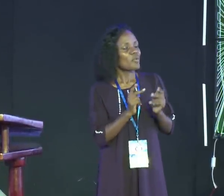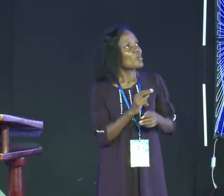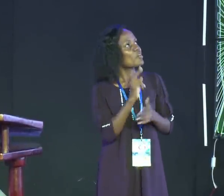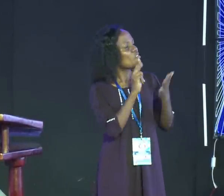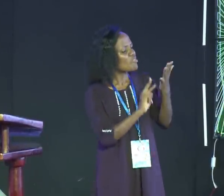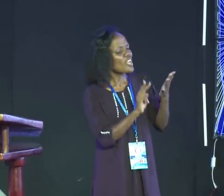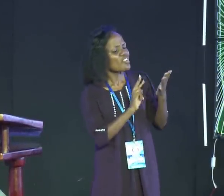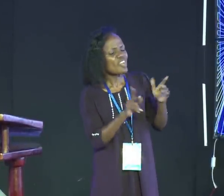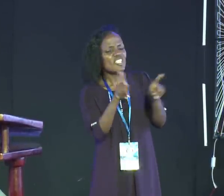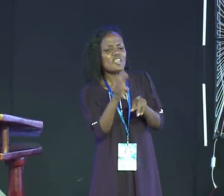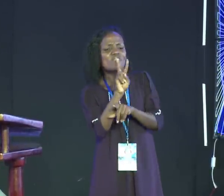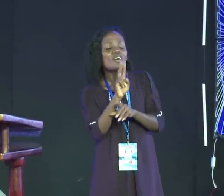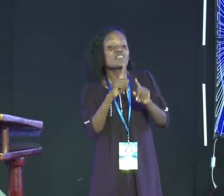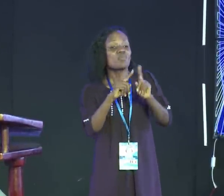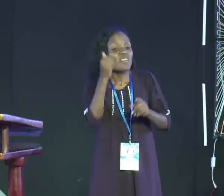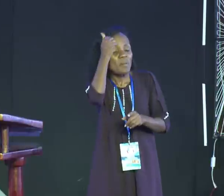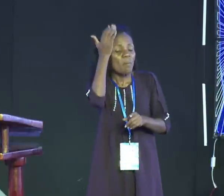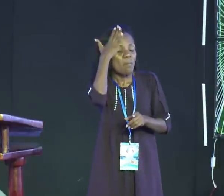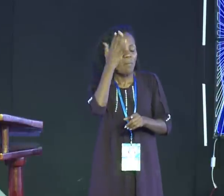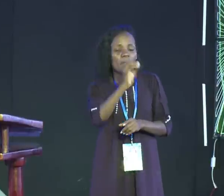you've not yet memorized the Bible.